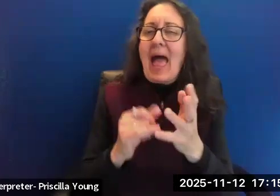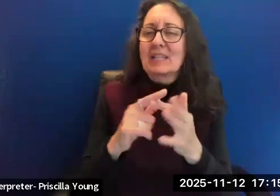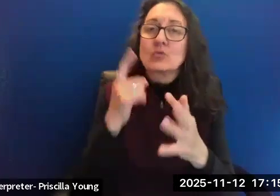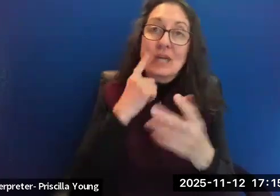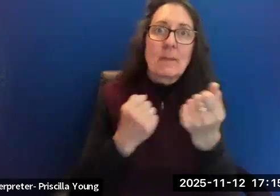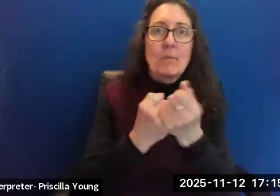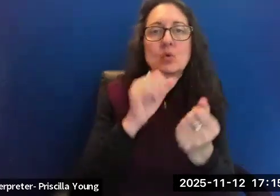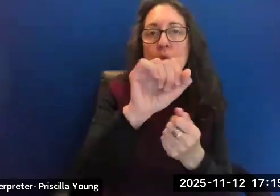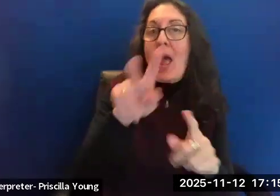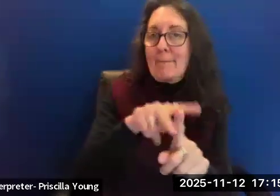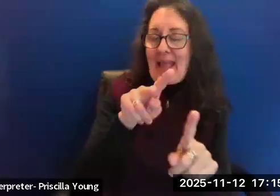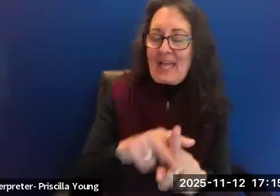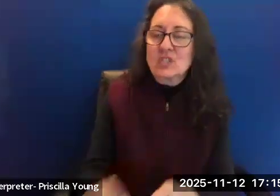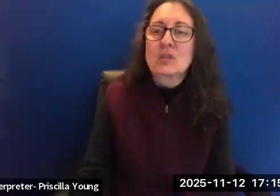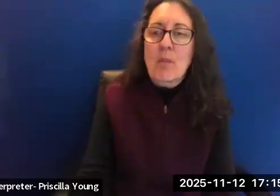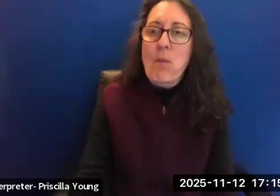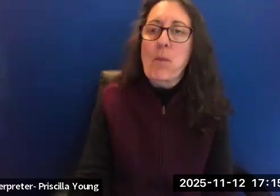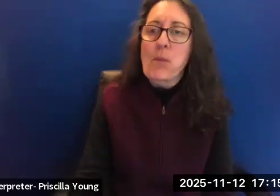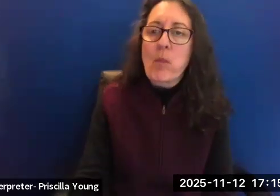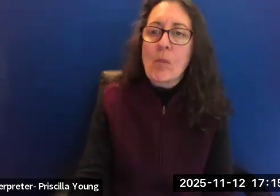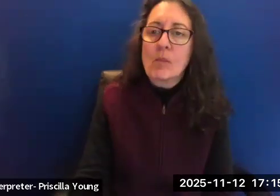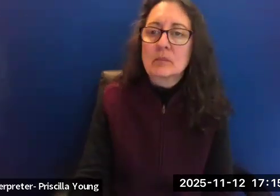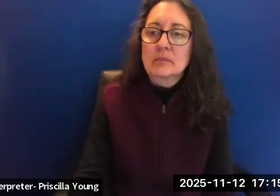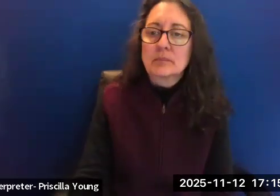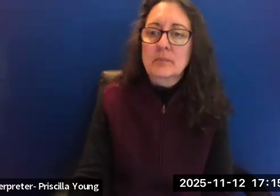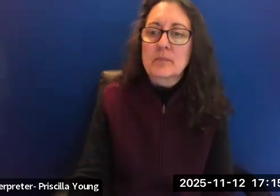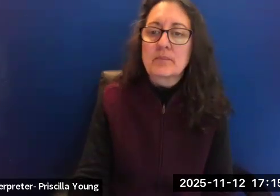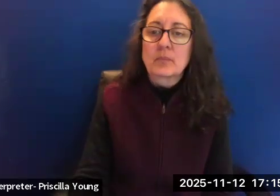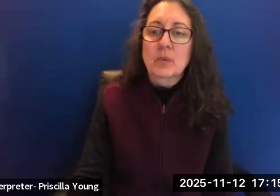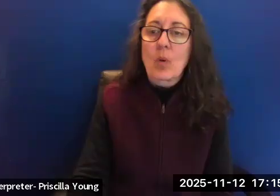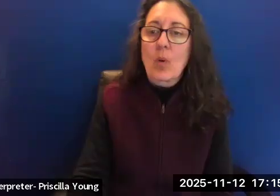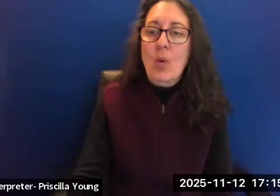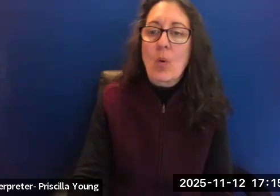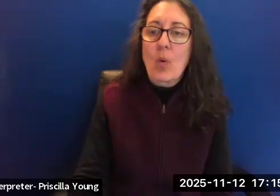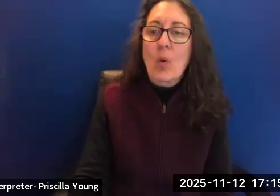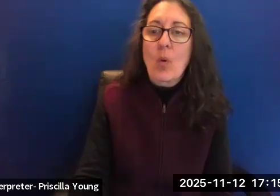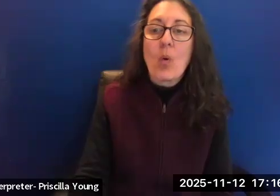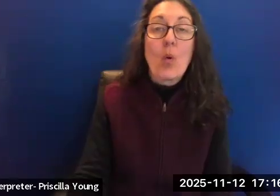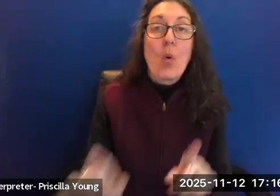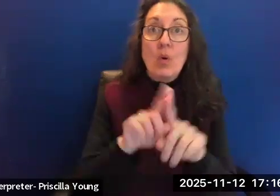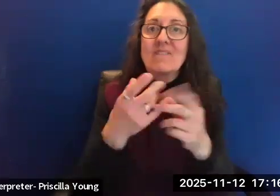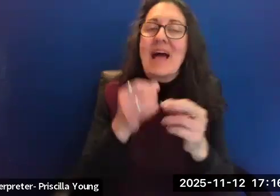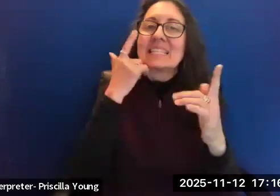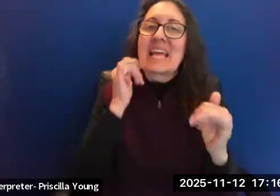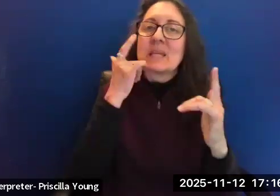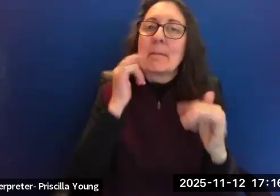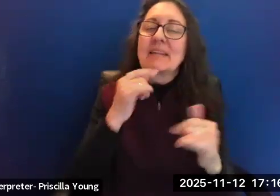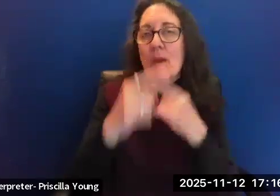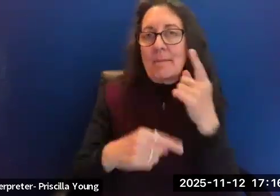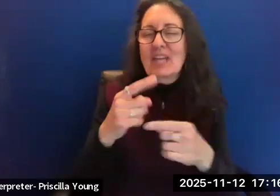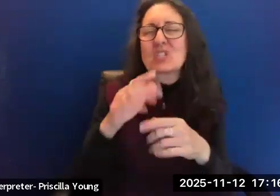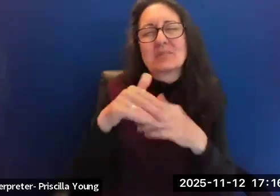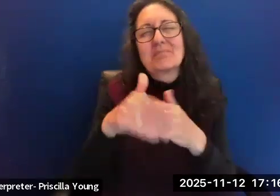and also the assessment information. So how the assessment panel is going to